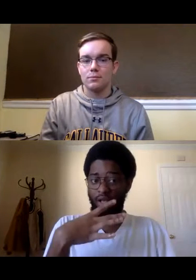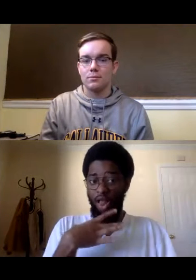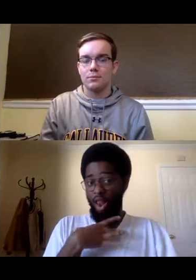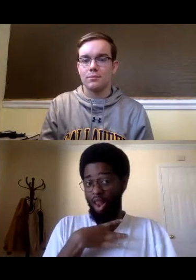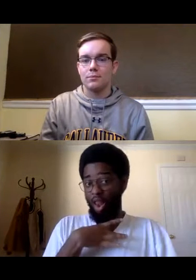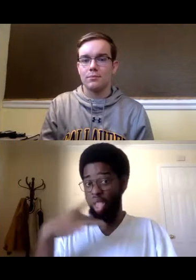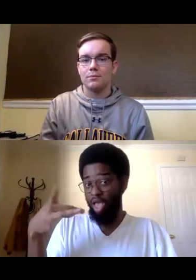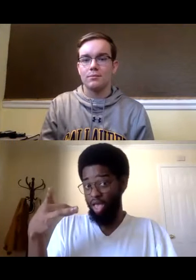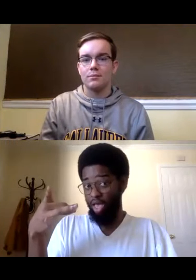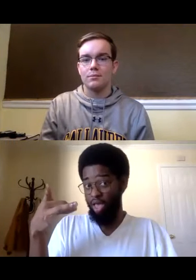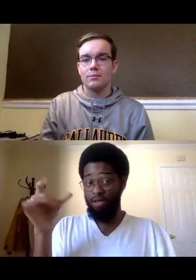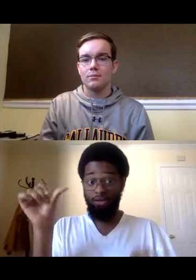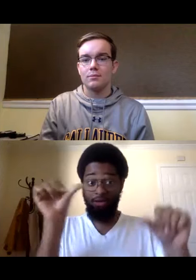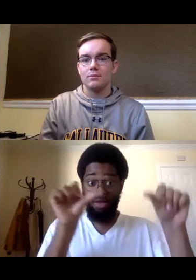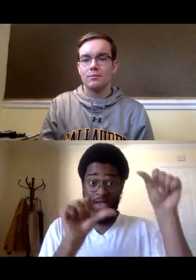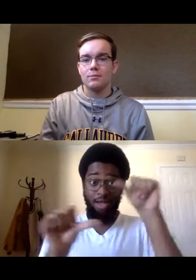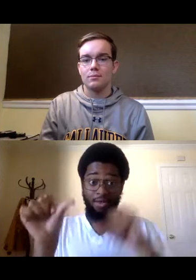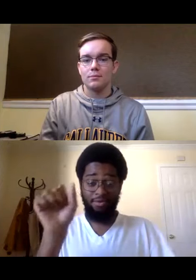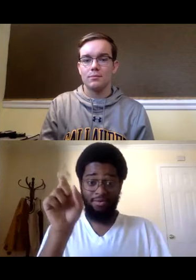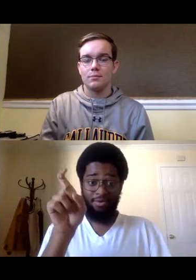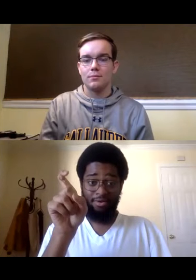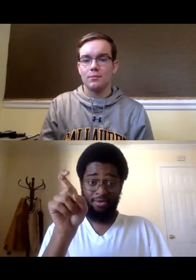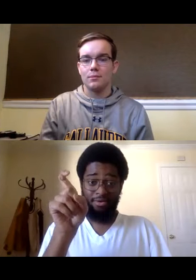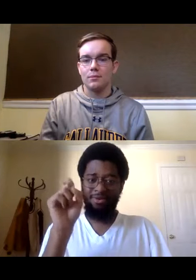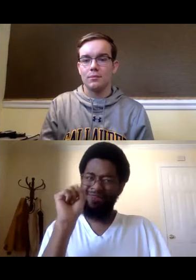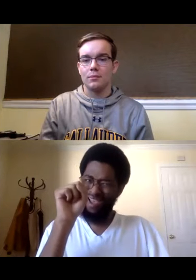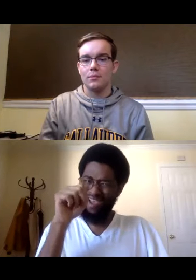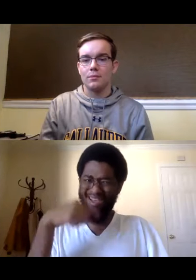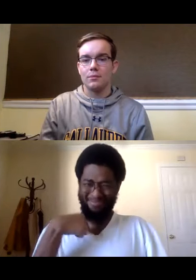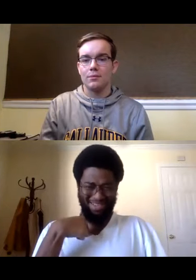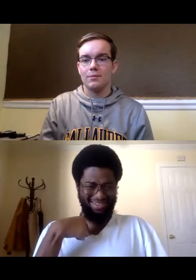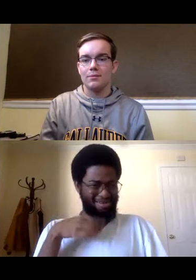So do you like science?